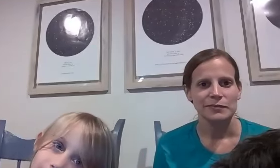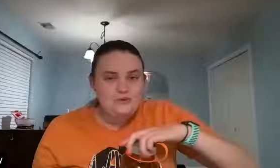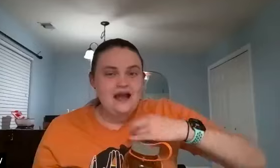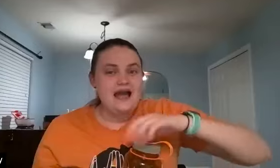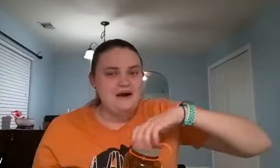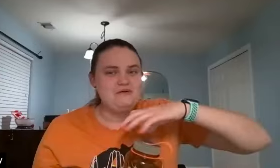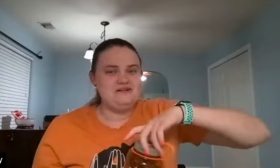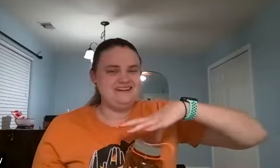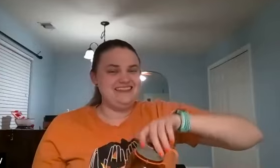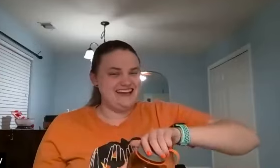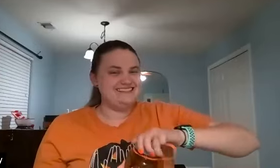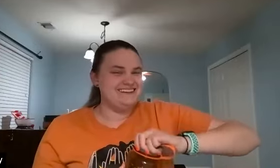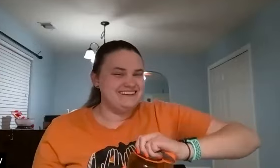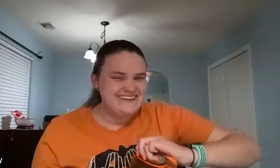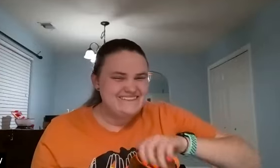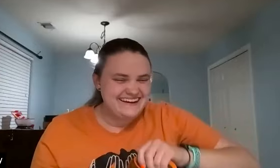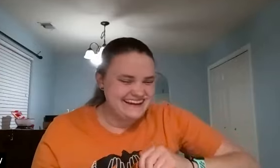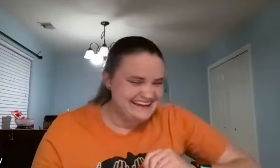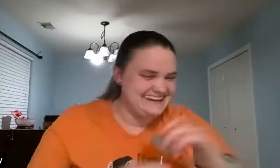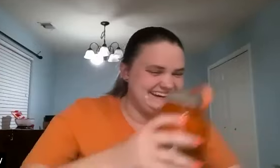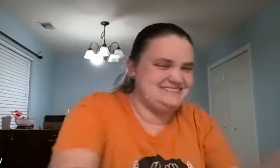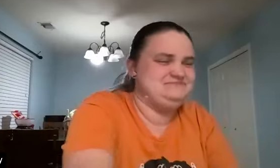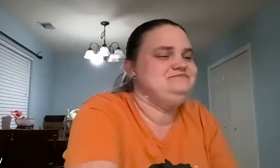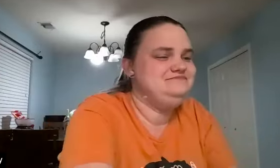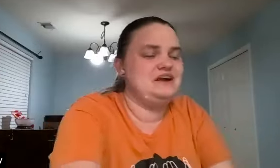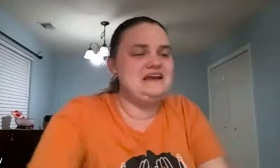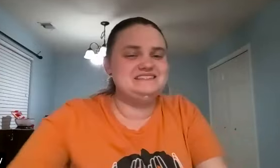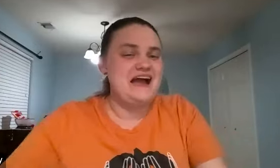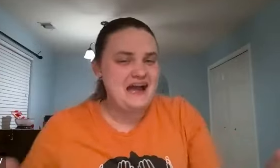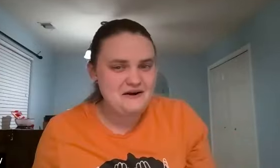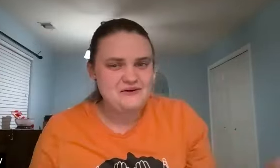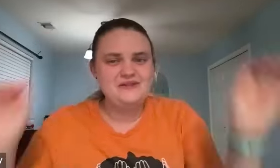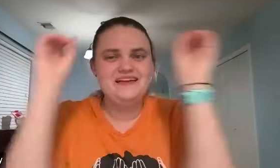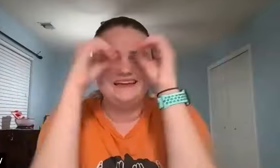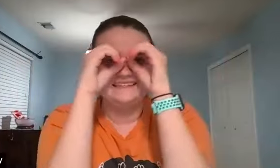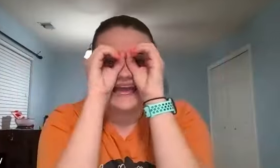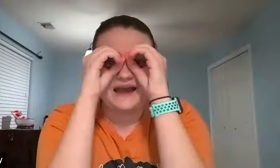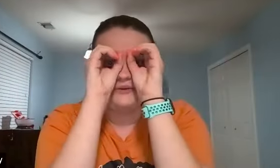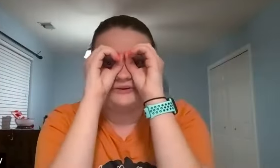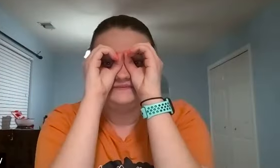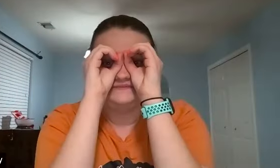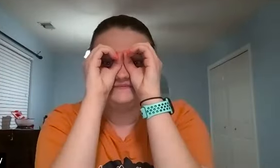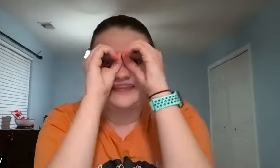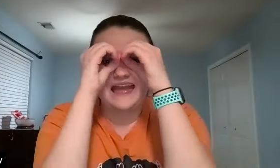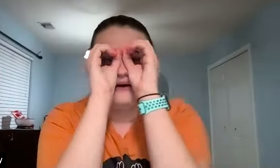Ooh, owl. Okay, that's a good one. Okay, so owl is owl.